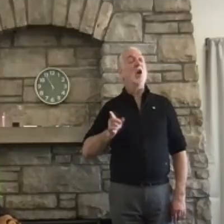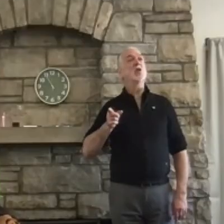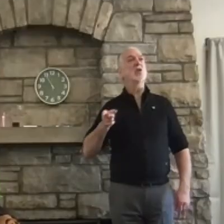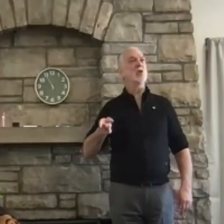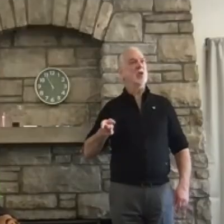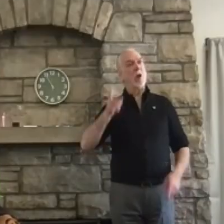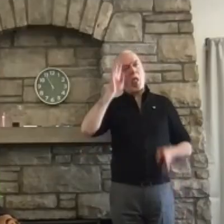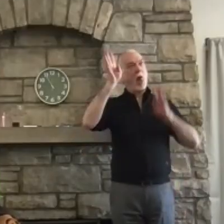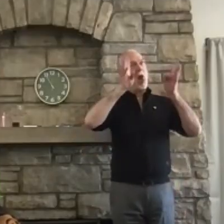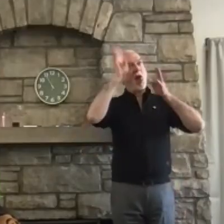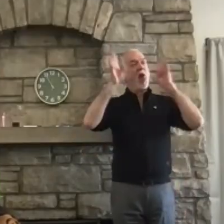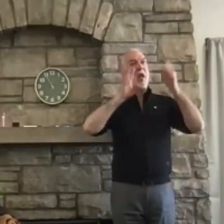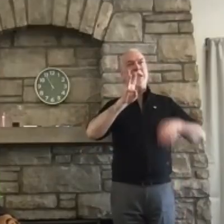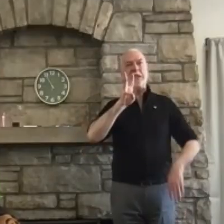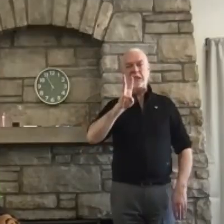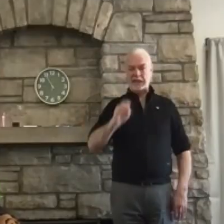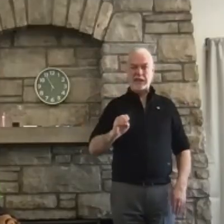signs.